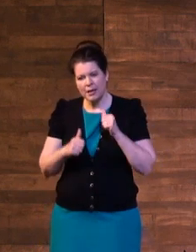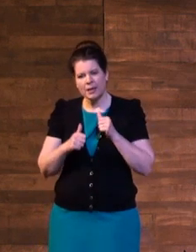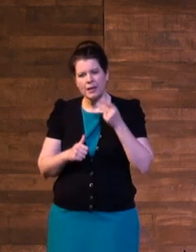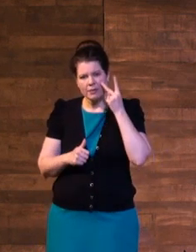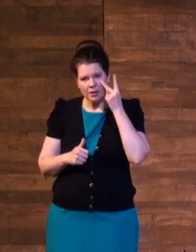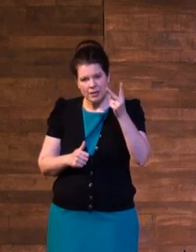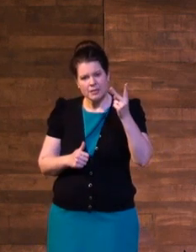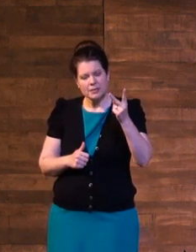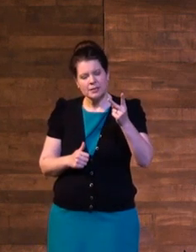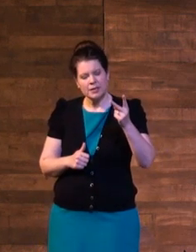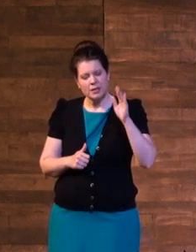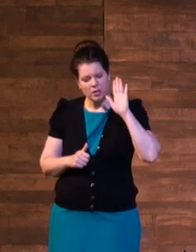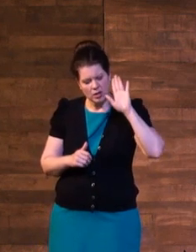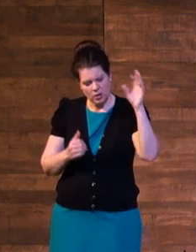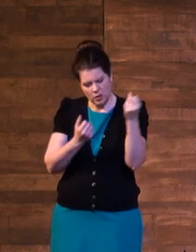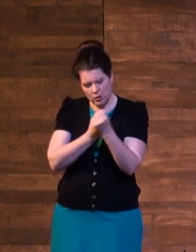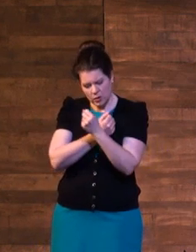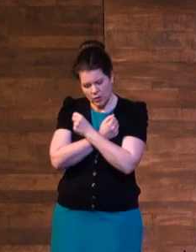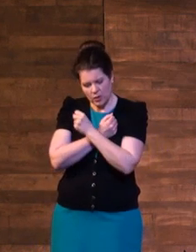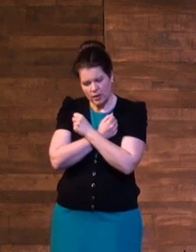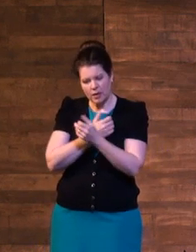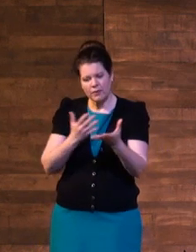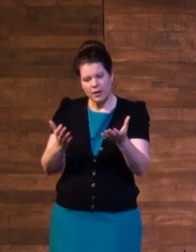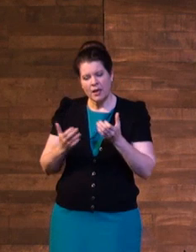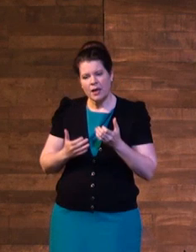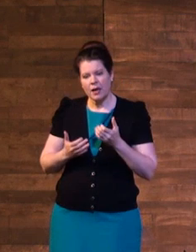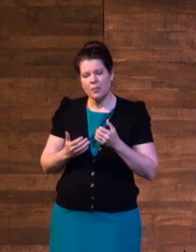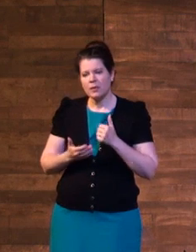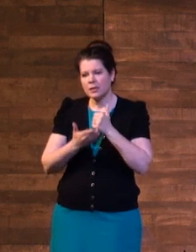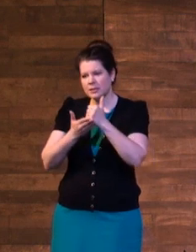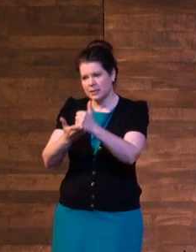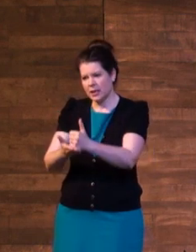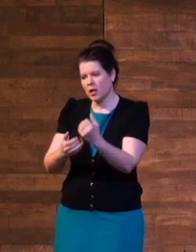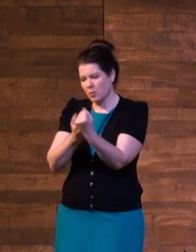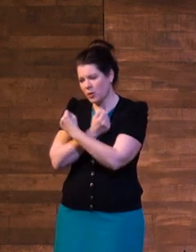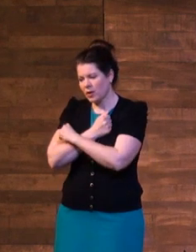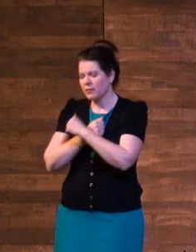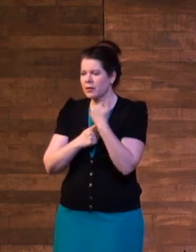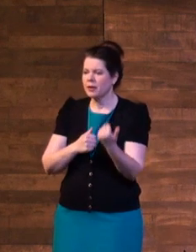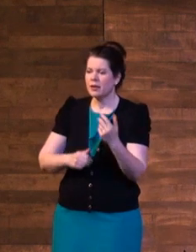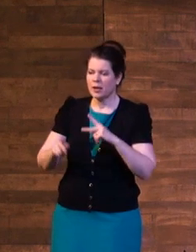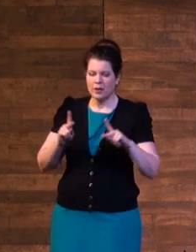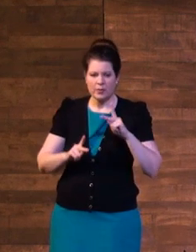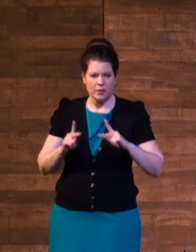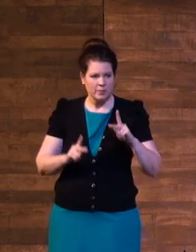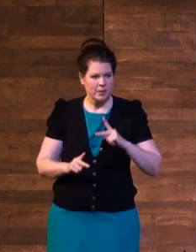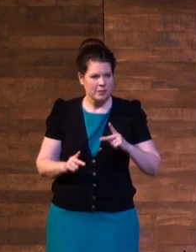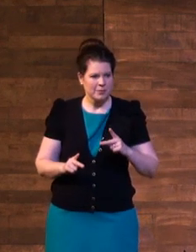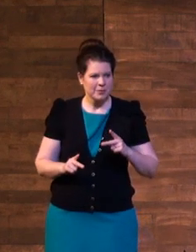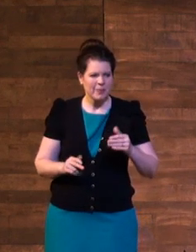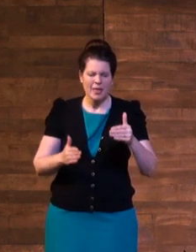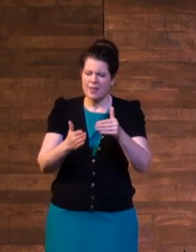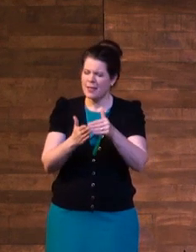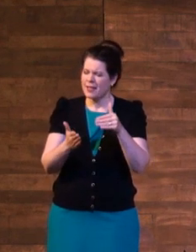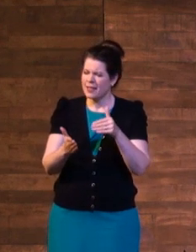I want to be your conduit to taking care of other people. There's 1,000 reasons we go to our phones every